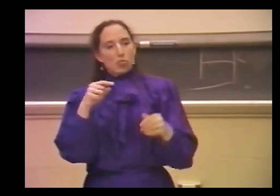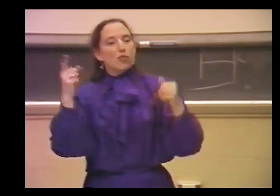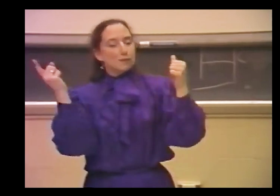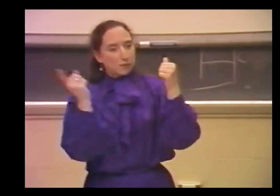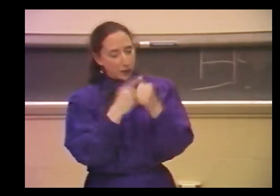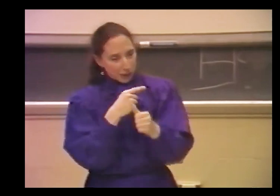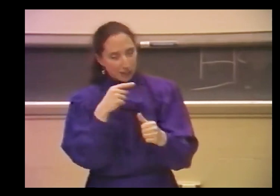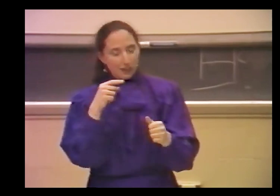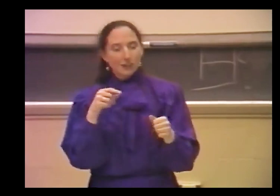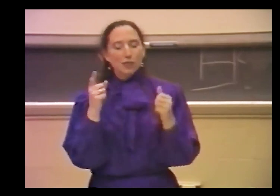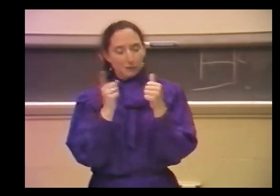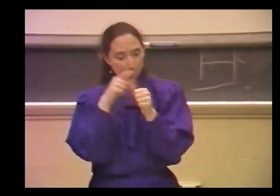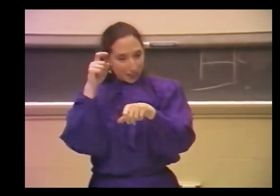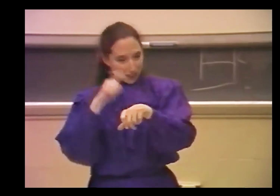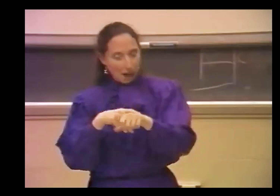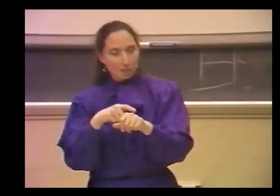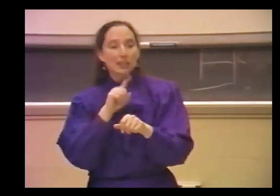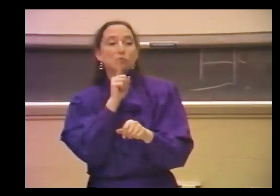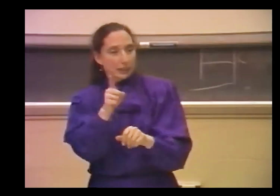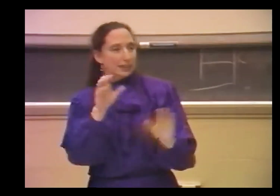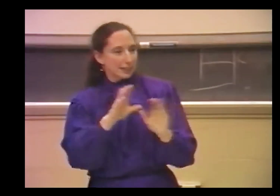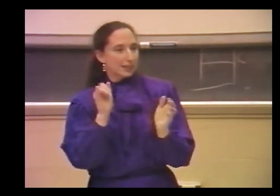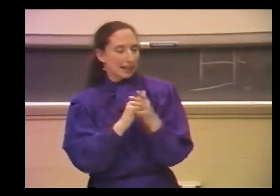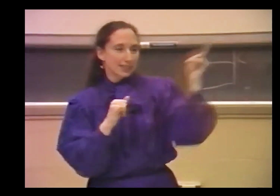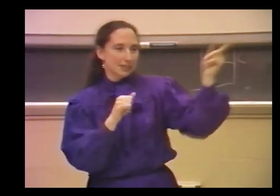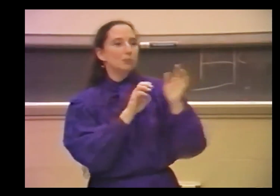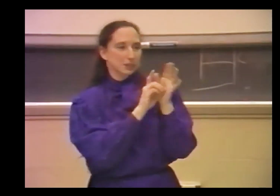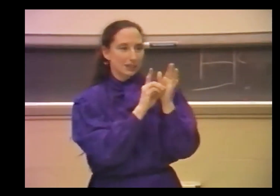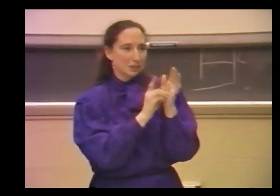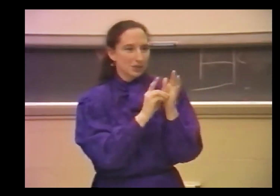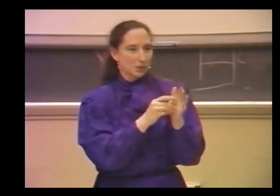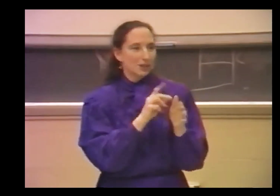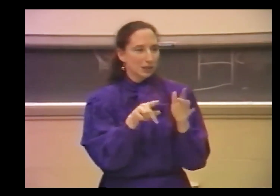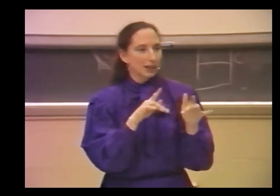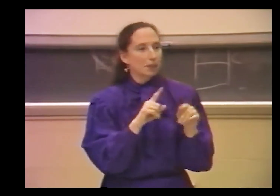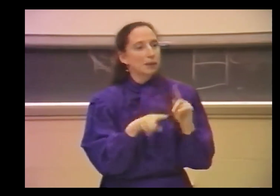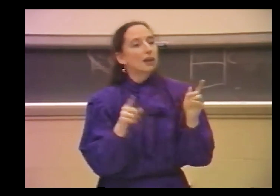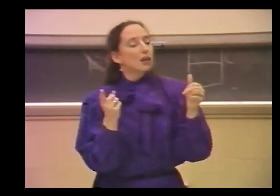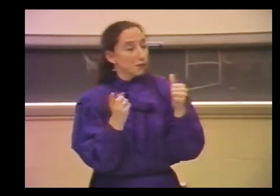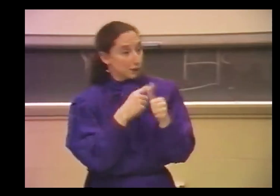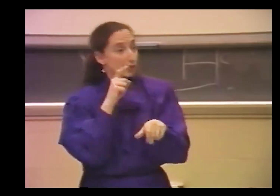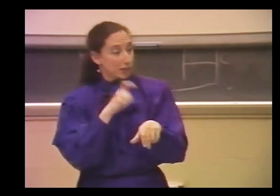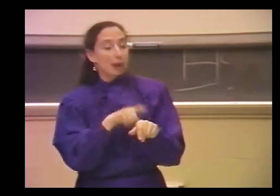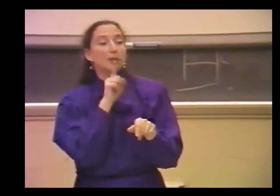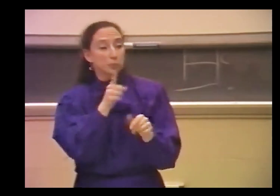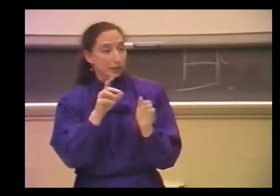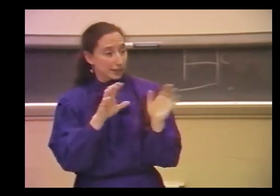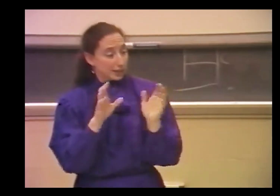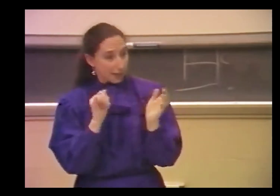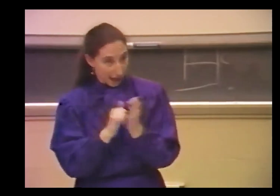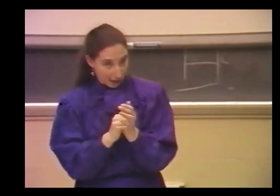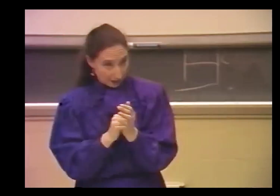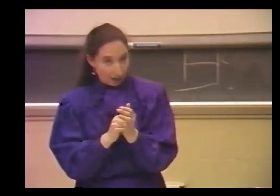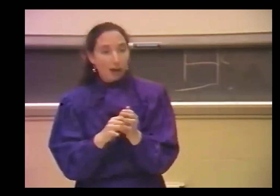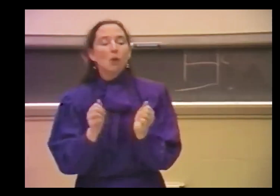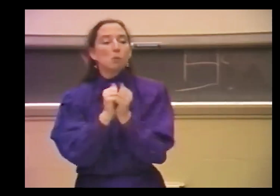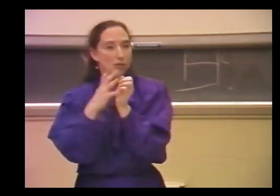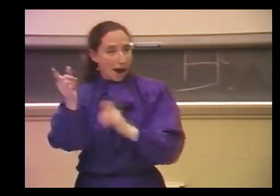the first time he really did that, this was a demonstration tape, but the first time he really did that